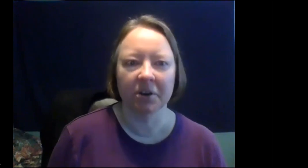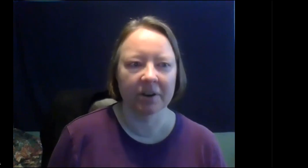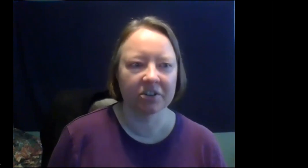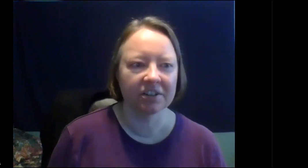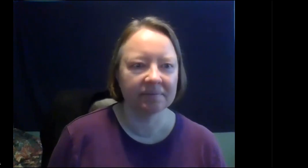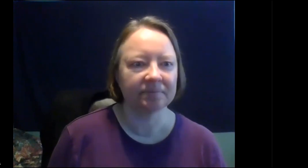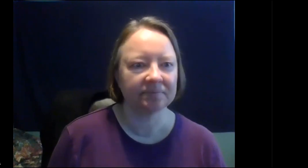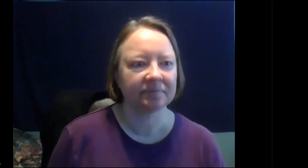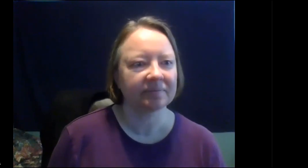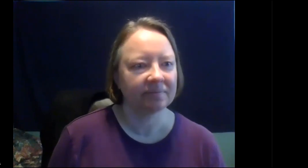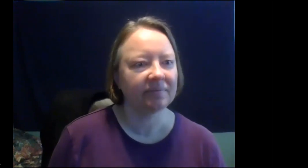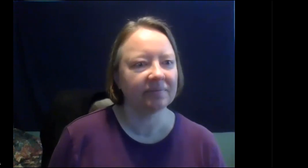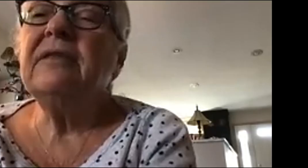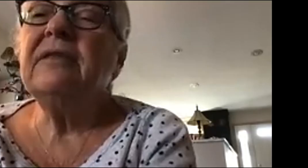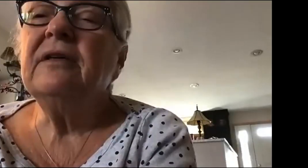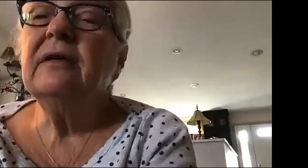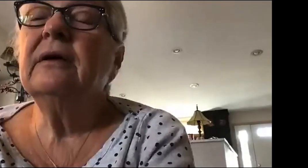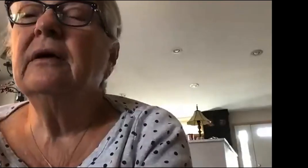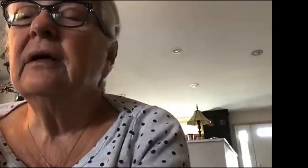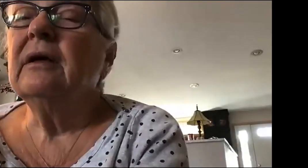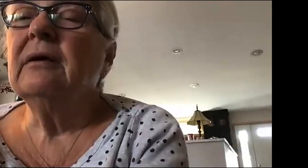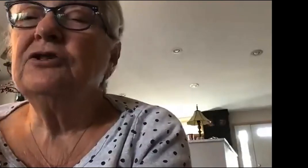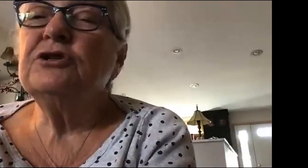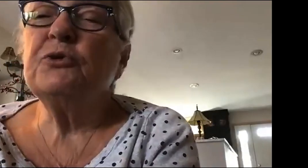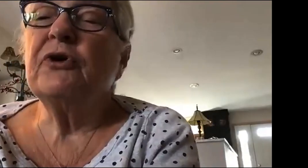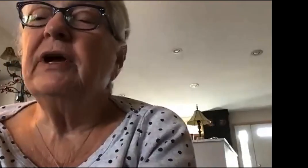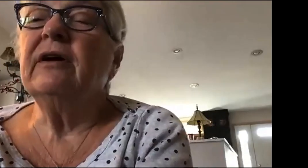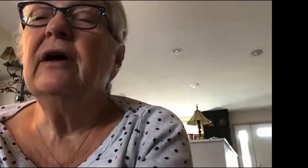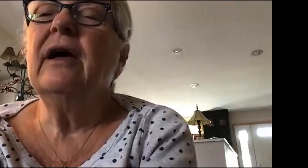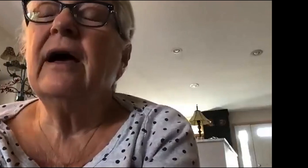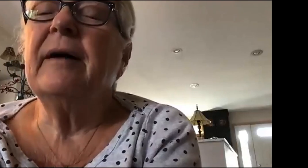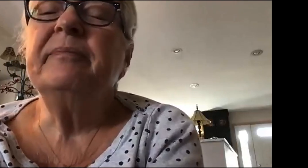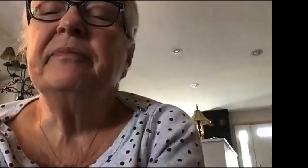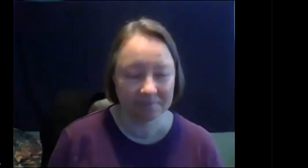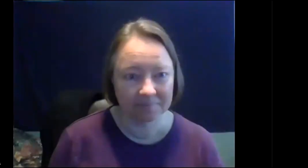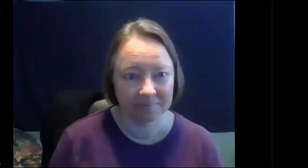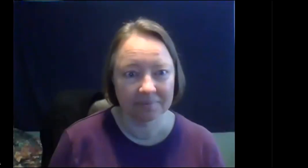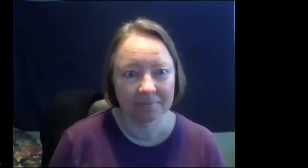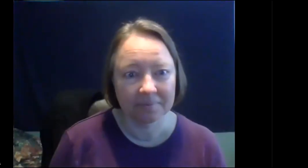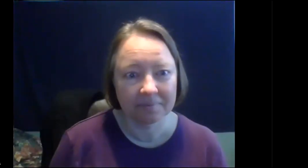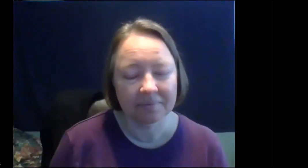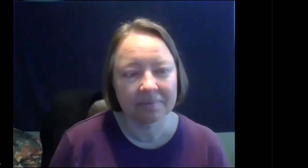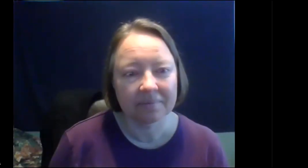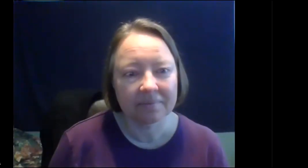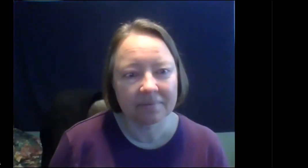Good question. Beth? Jean Giroux here. Mhm. I just have a question. It seems